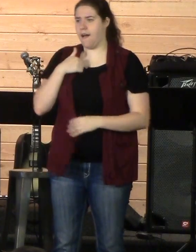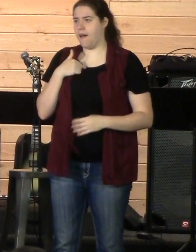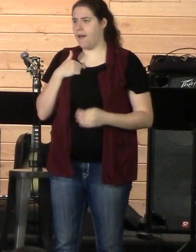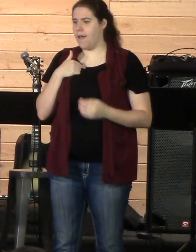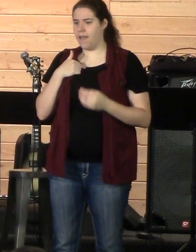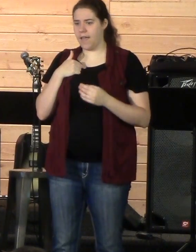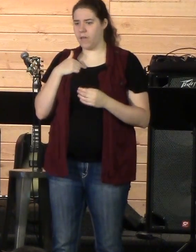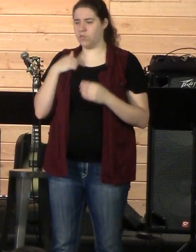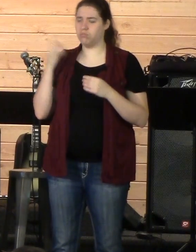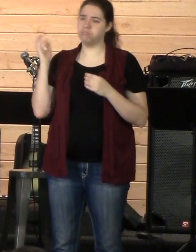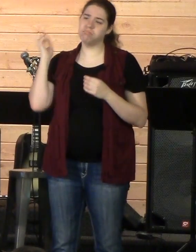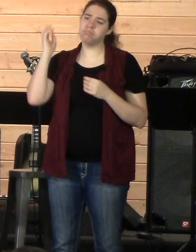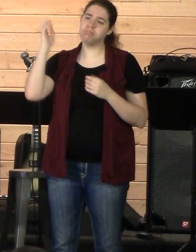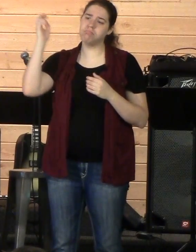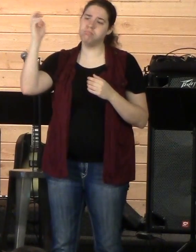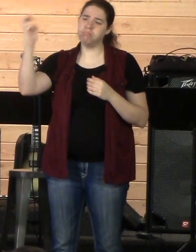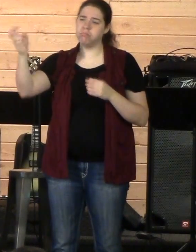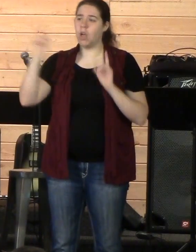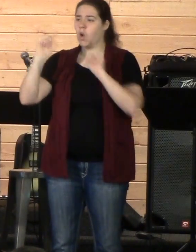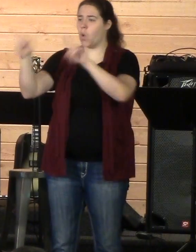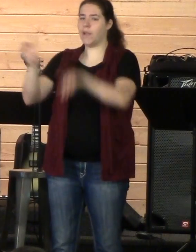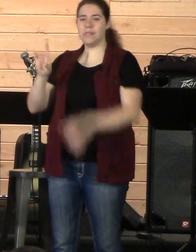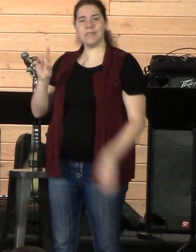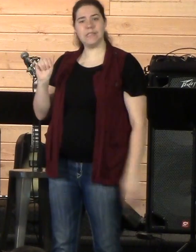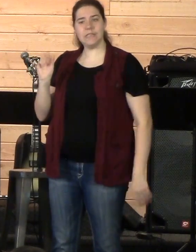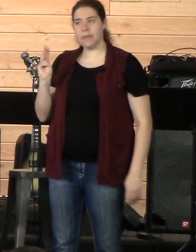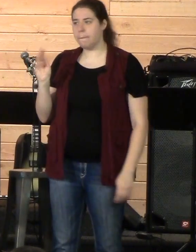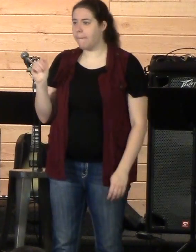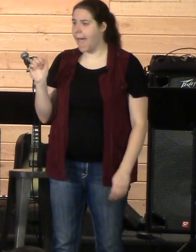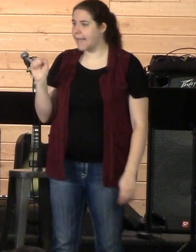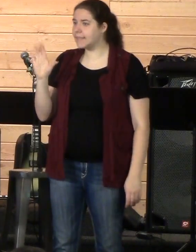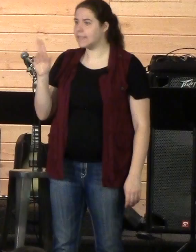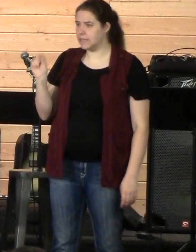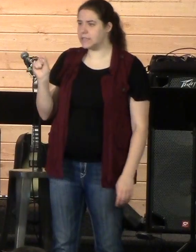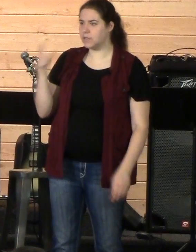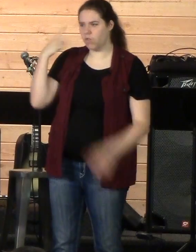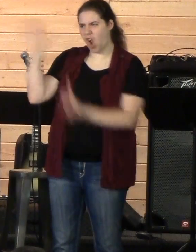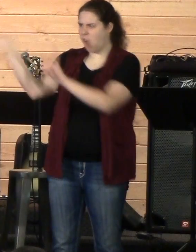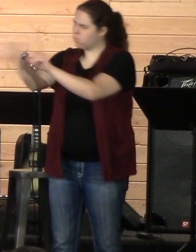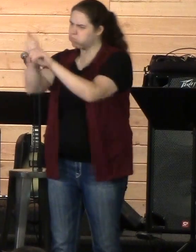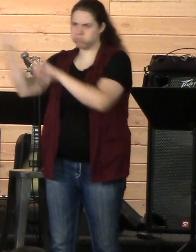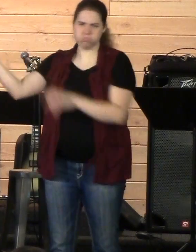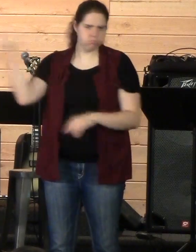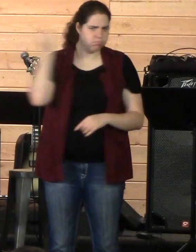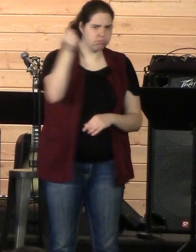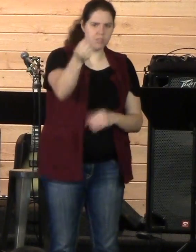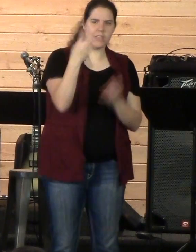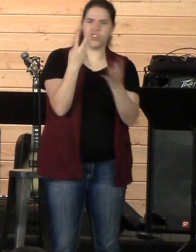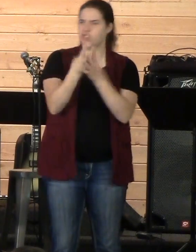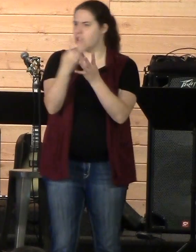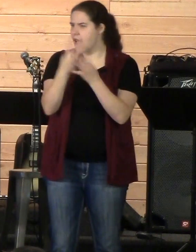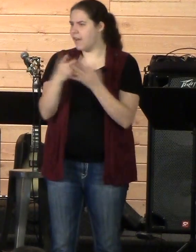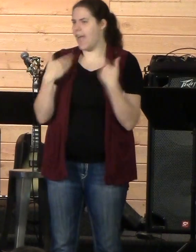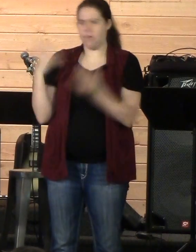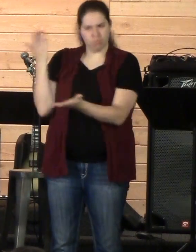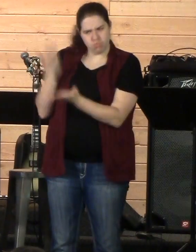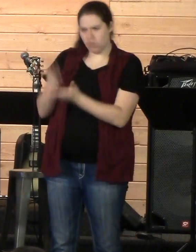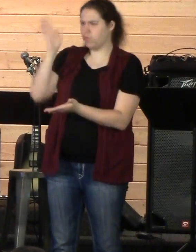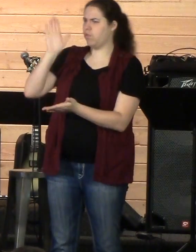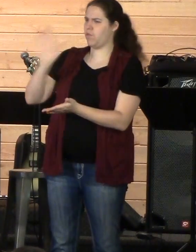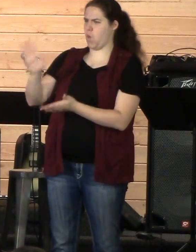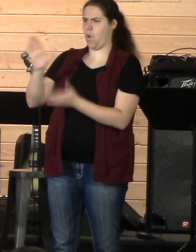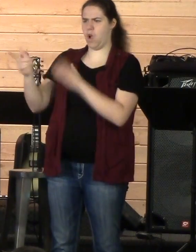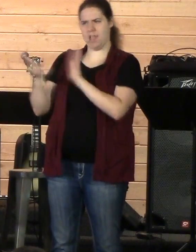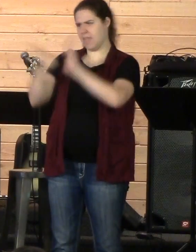on this road to Damascus. He was heading to Damascus to put them in jail. And he had proof of their transgressions of how they were